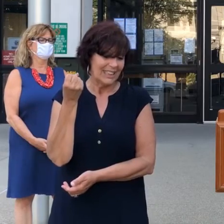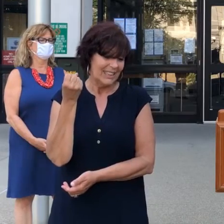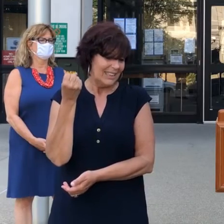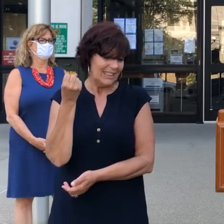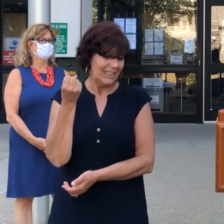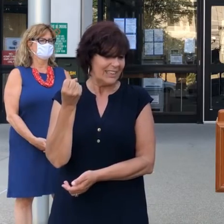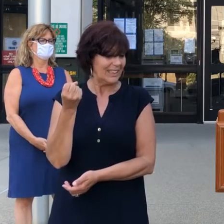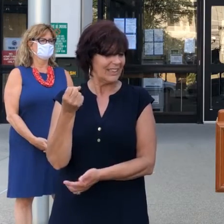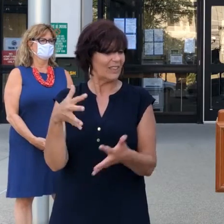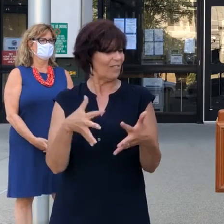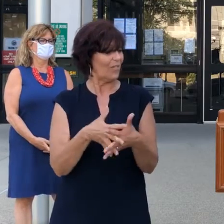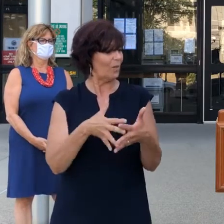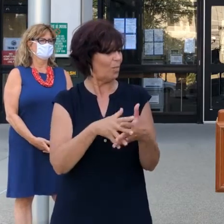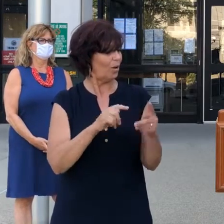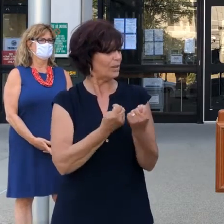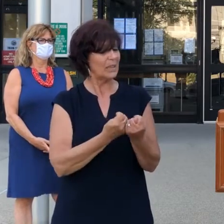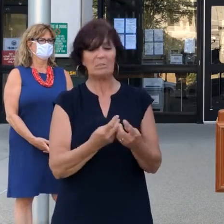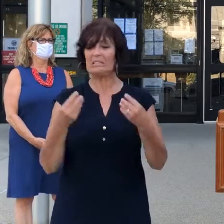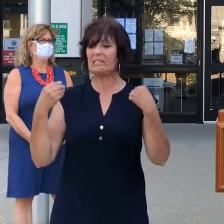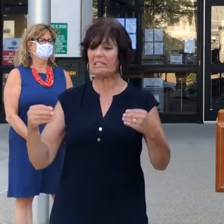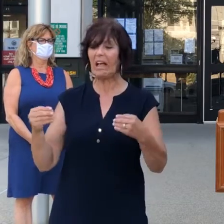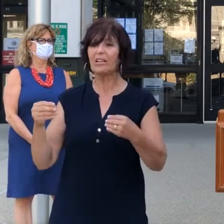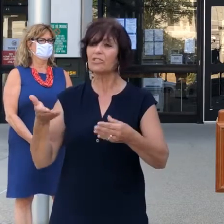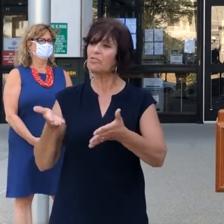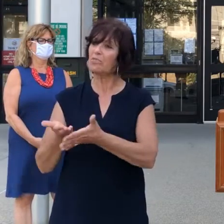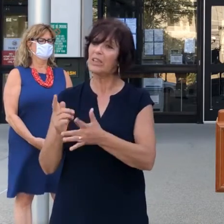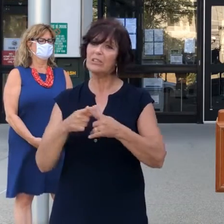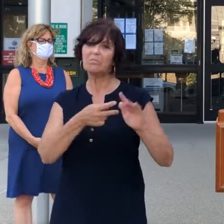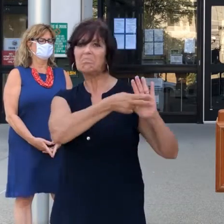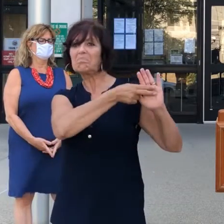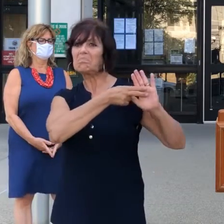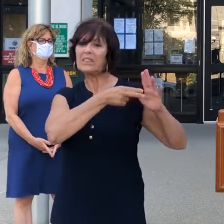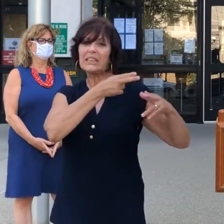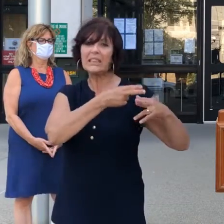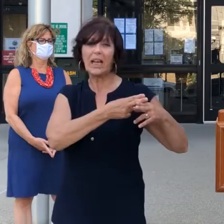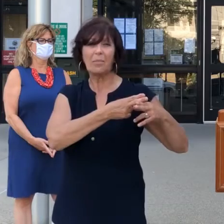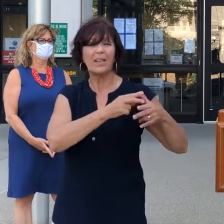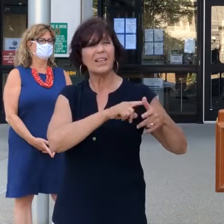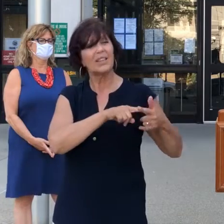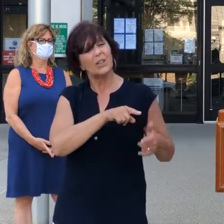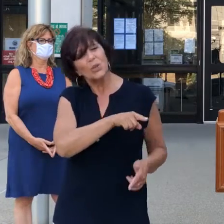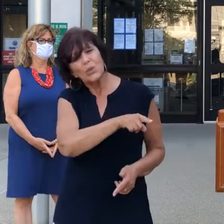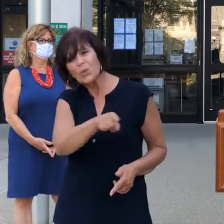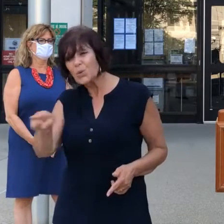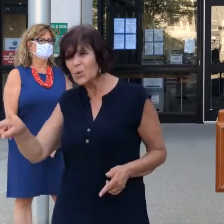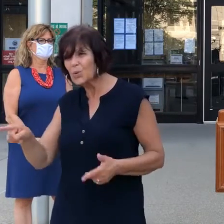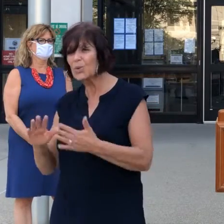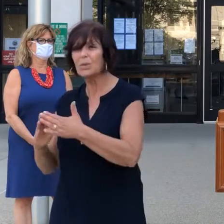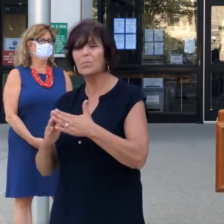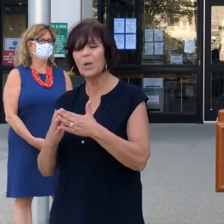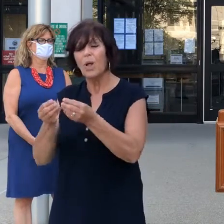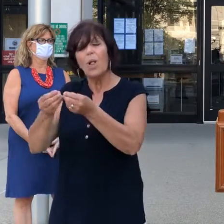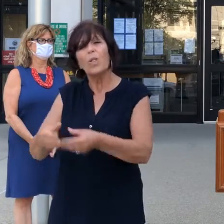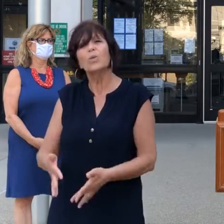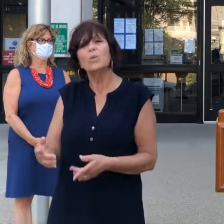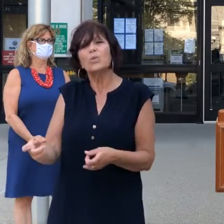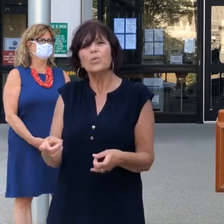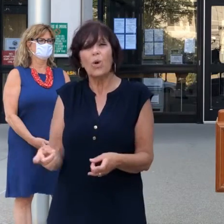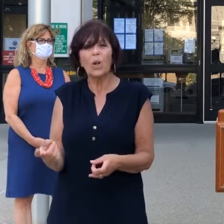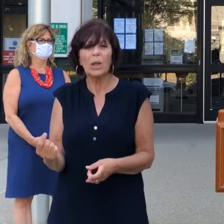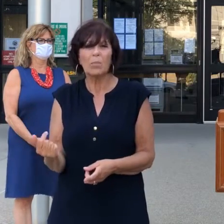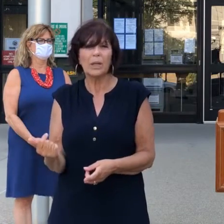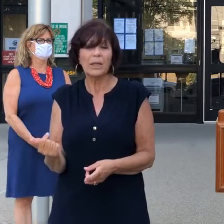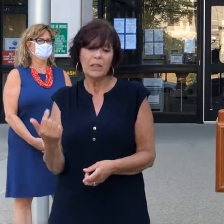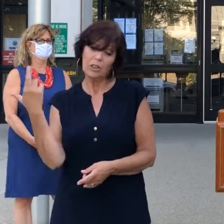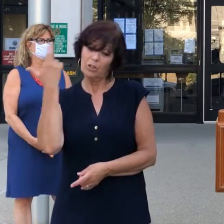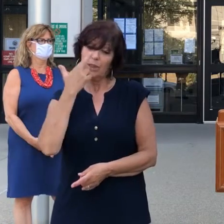the football team has had the naming rights since then, that you as a community lose a little bit of control of what is your community asset. There's a